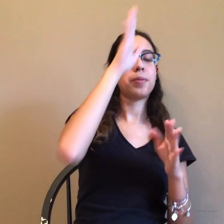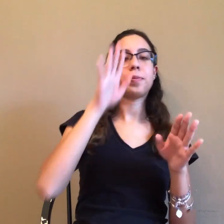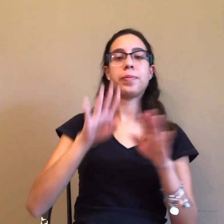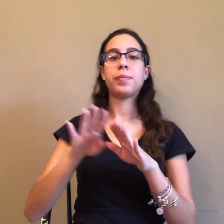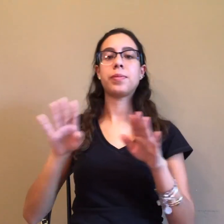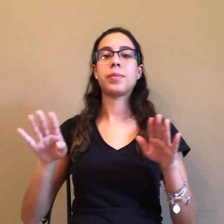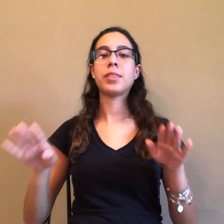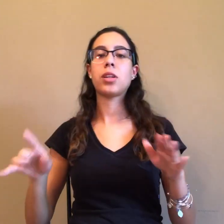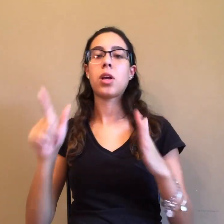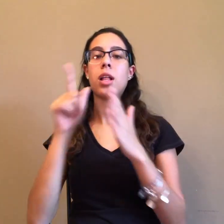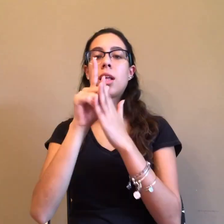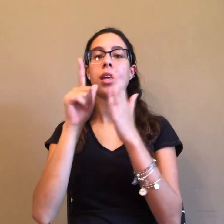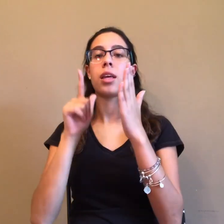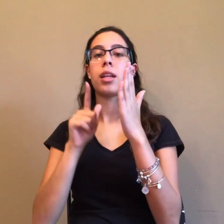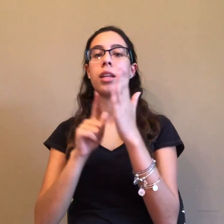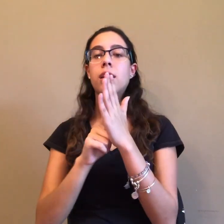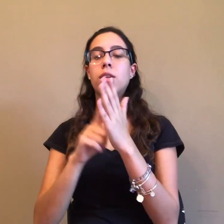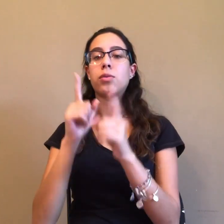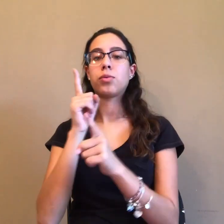parent and children legal rights.